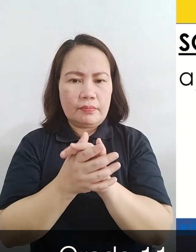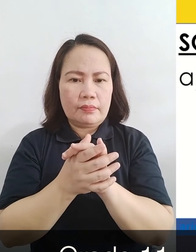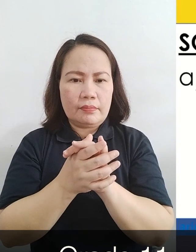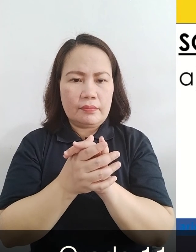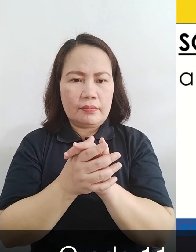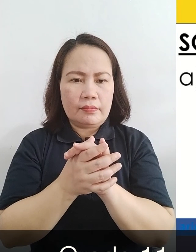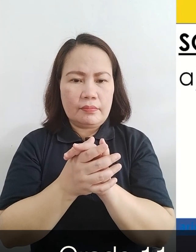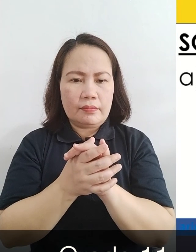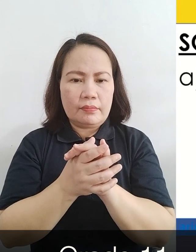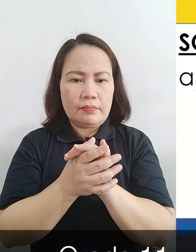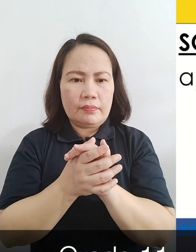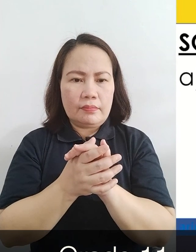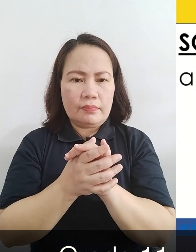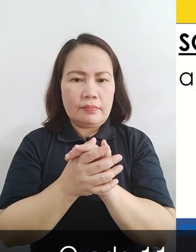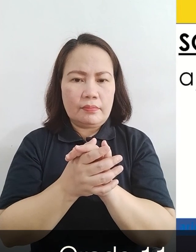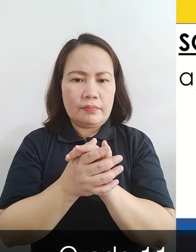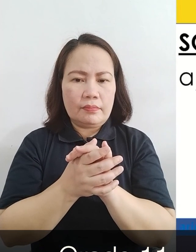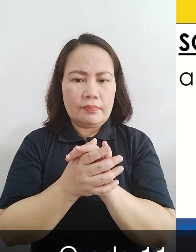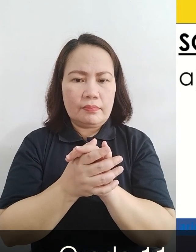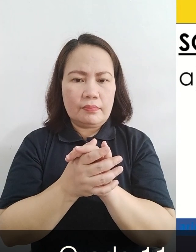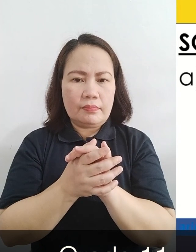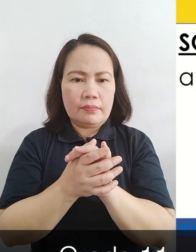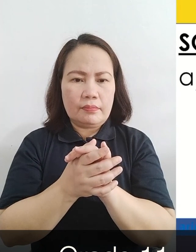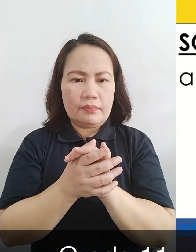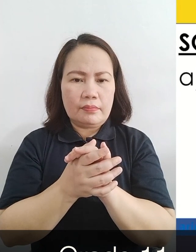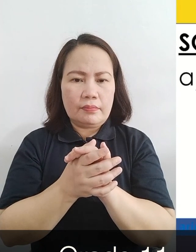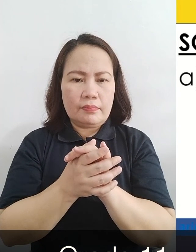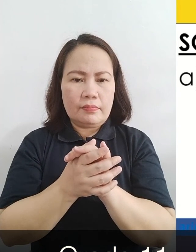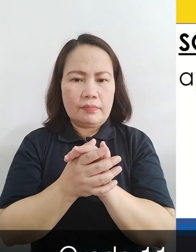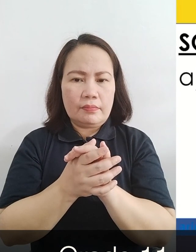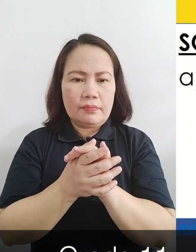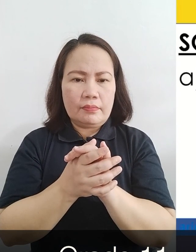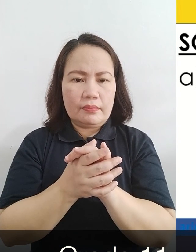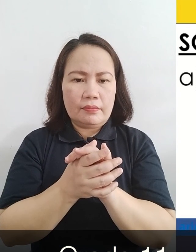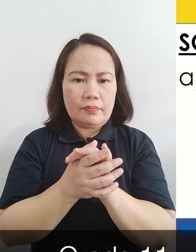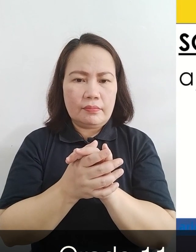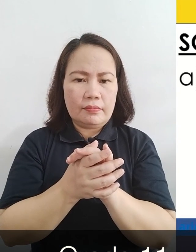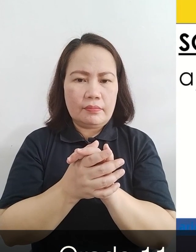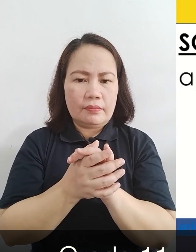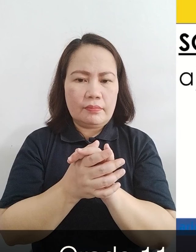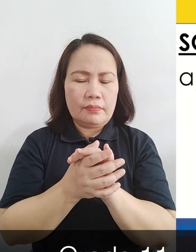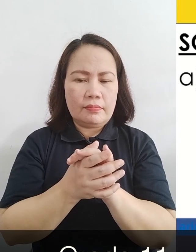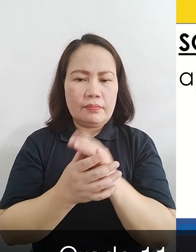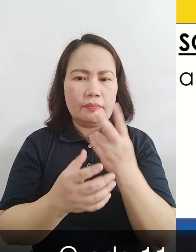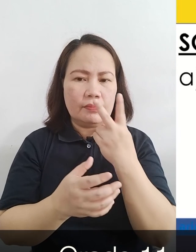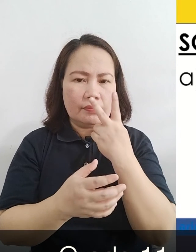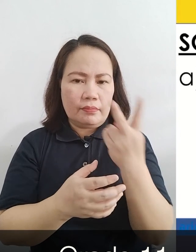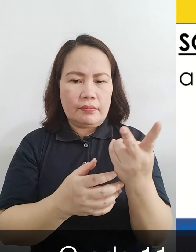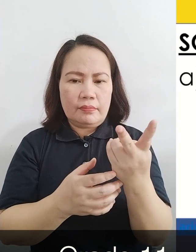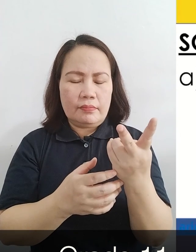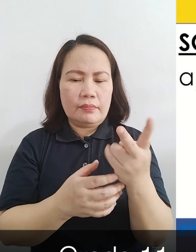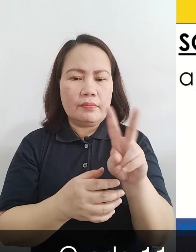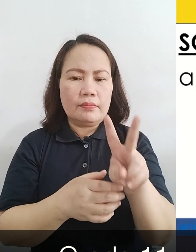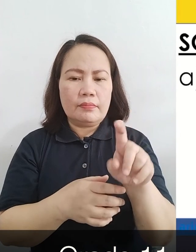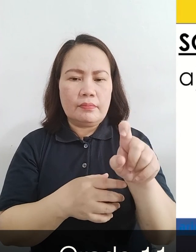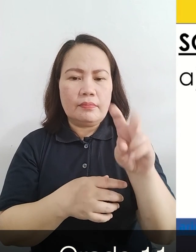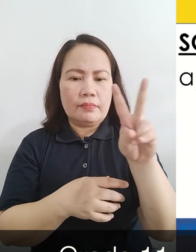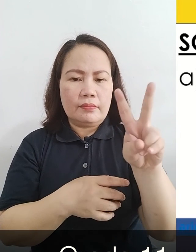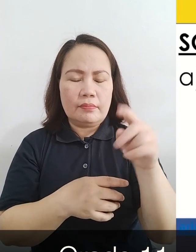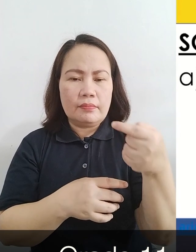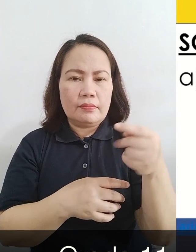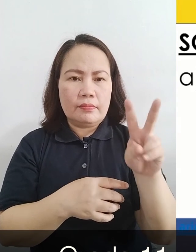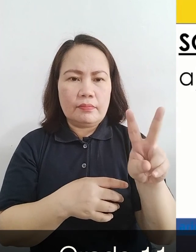minus 2x minus 1 minus x squared plus 1. So the answer will be 2x squared